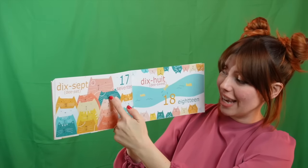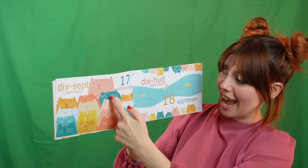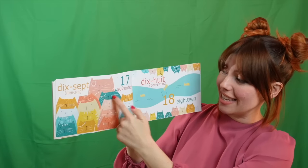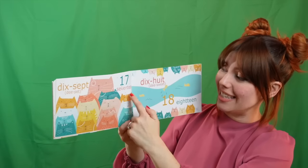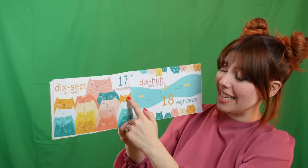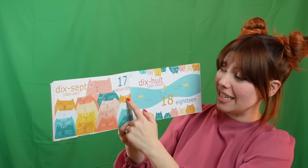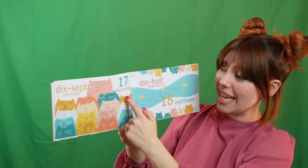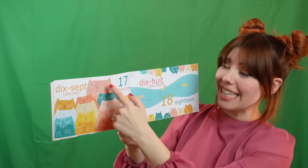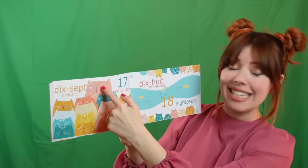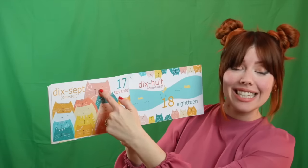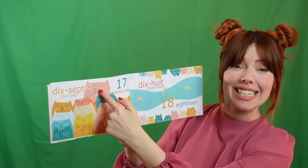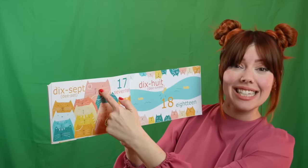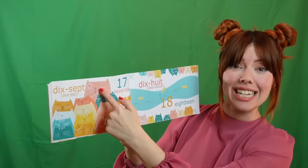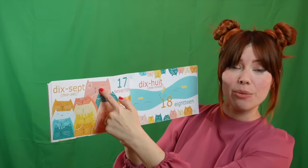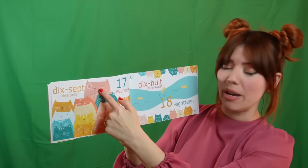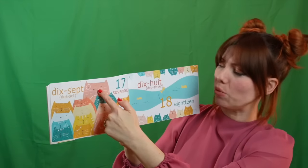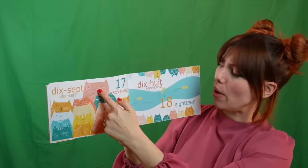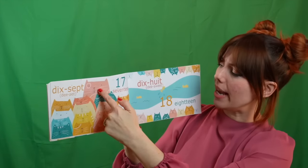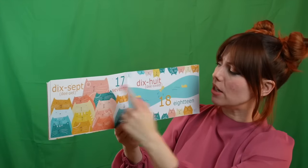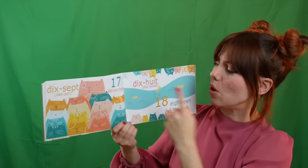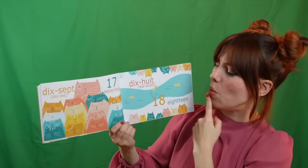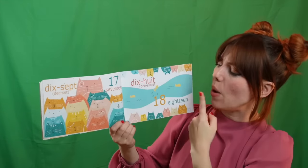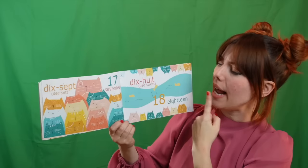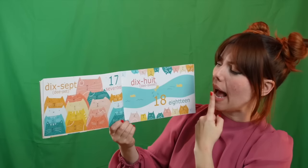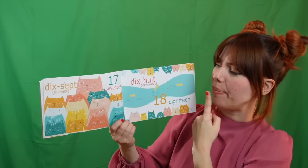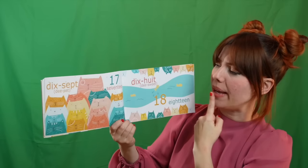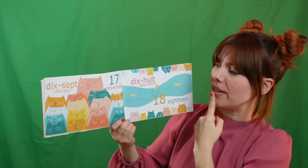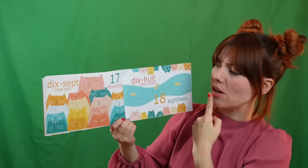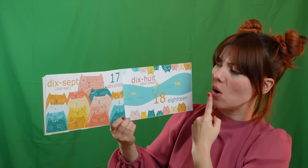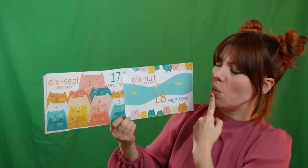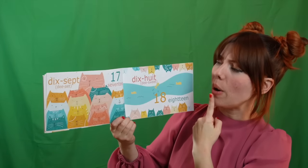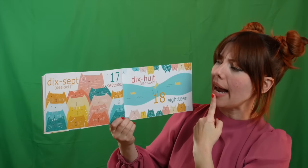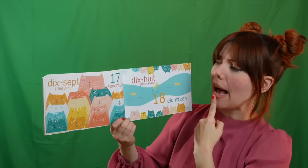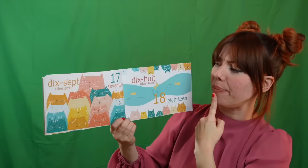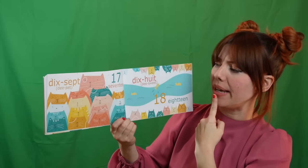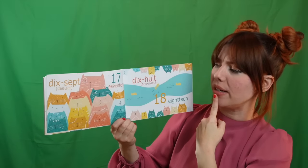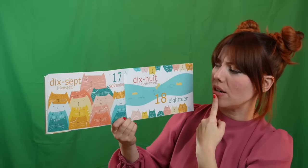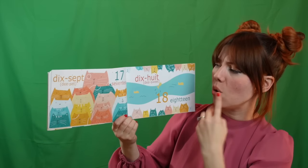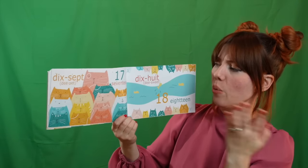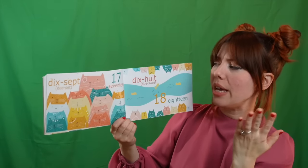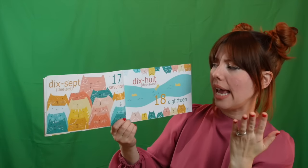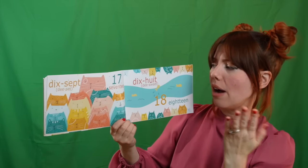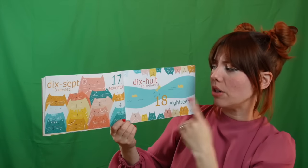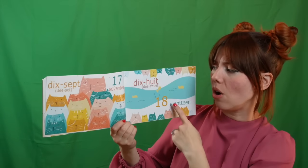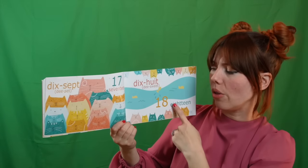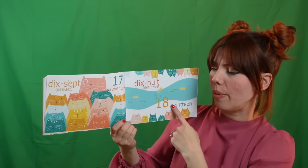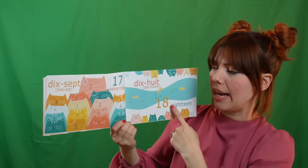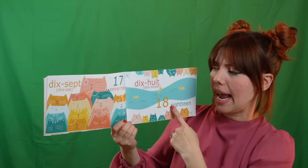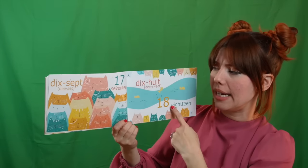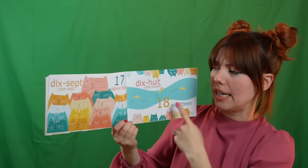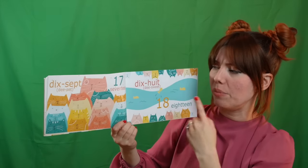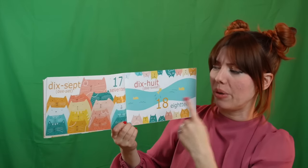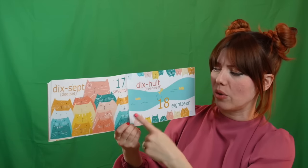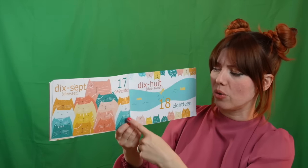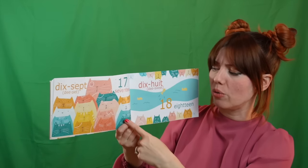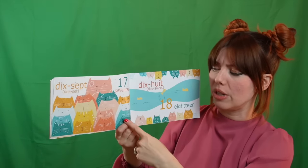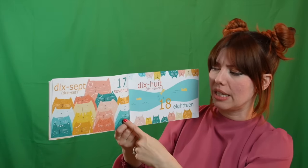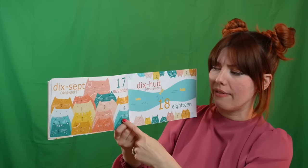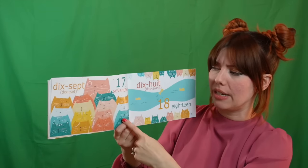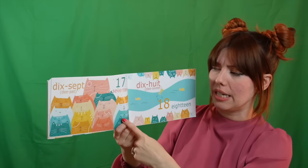15, 17, 18. Wait, what happened? What happened? We counted all the way to 18, but there's only 17